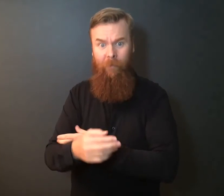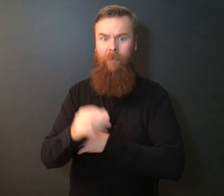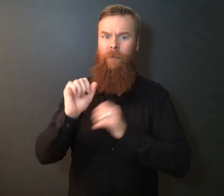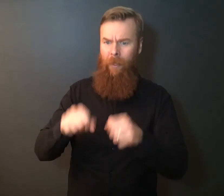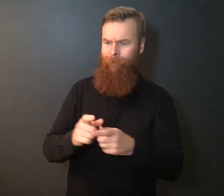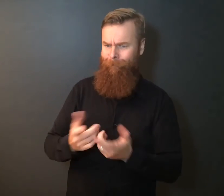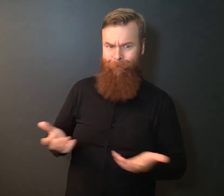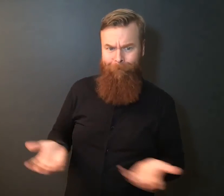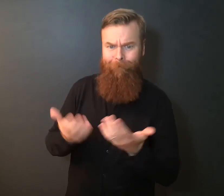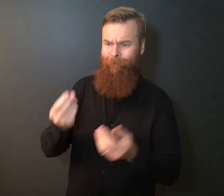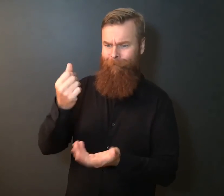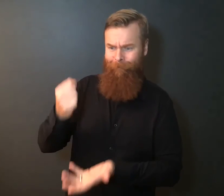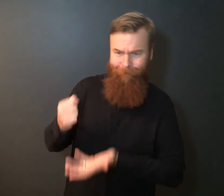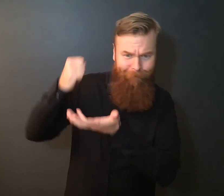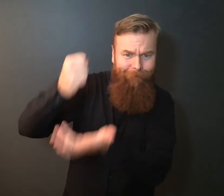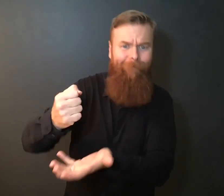life.